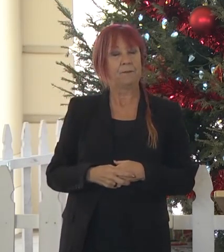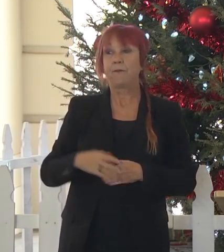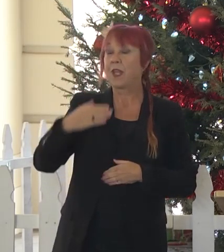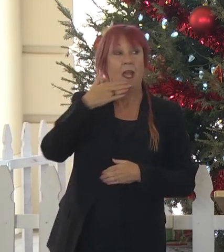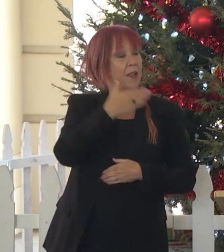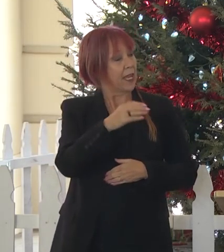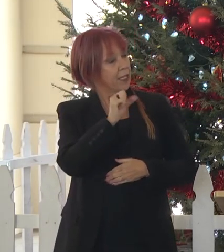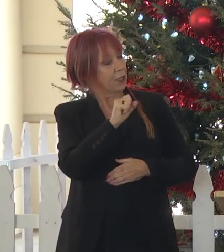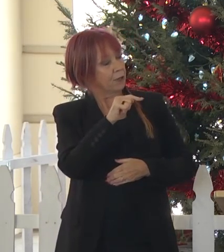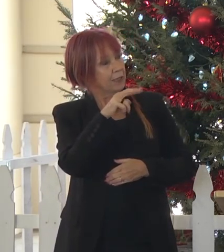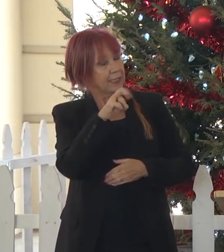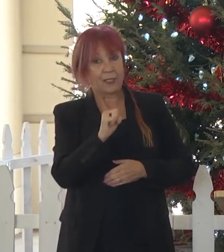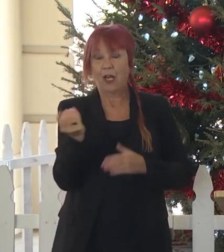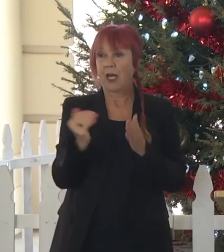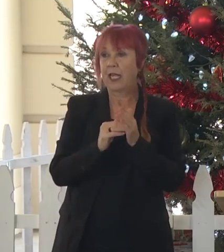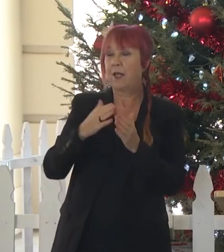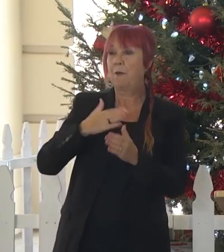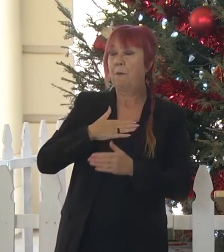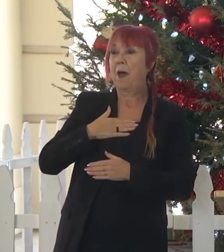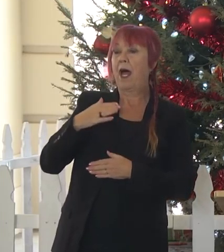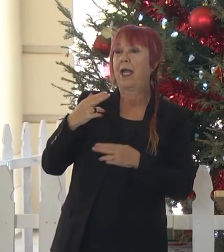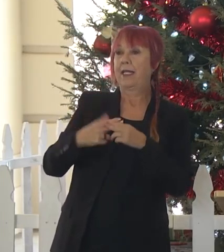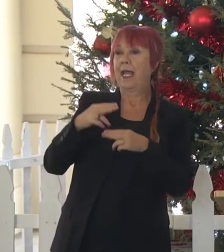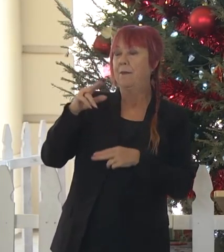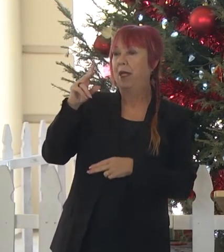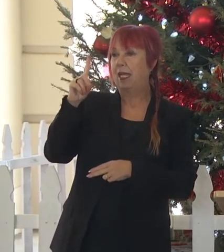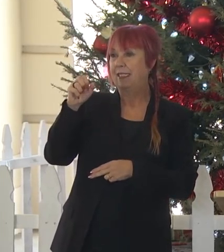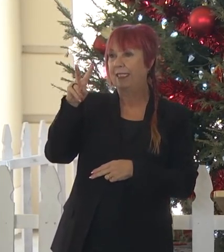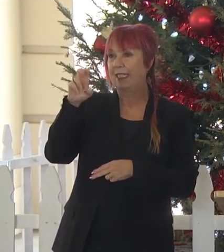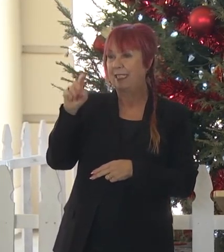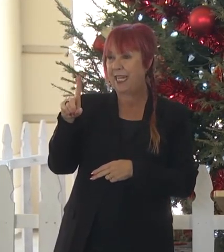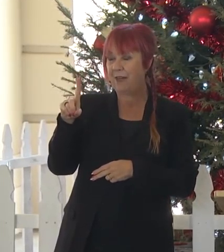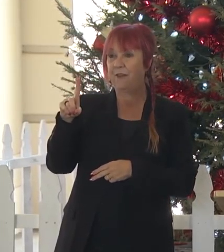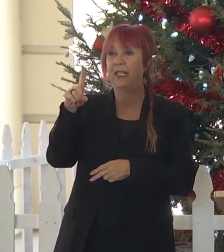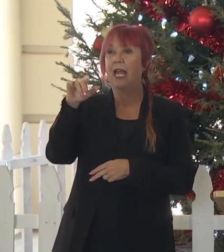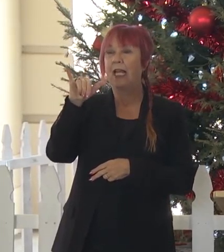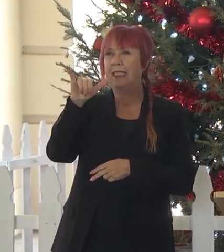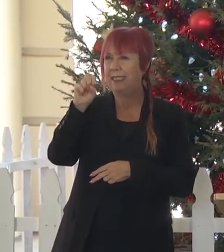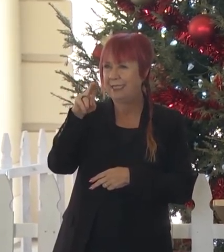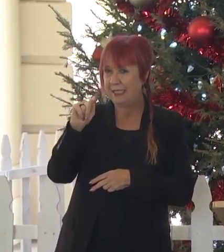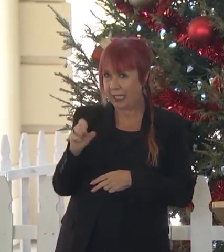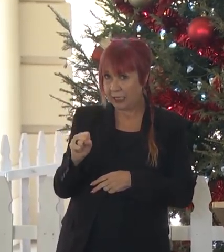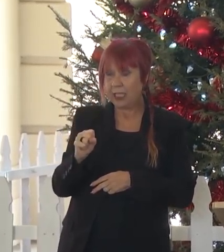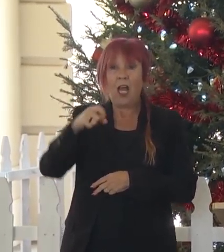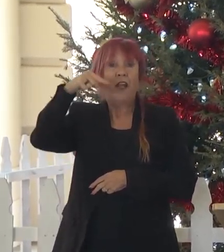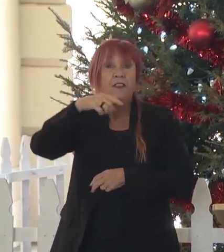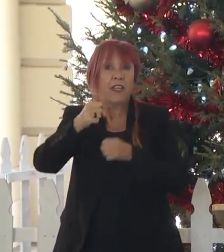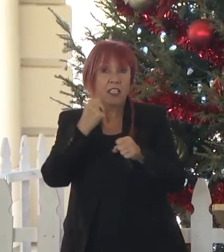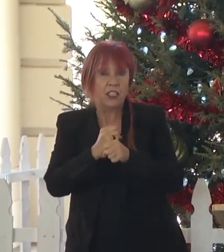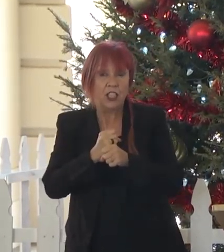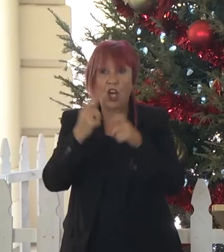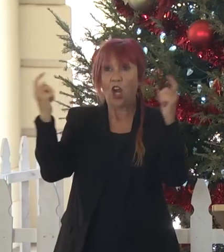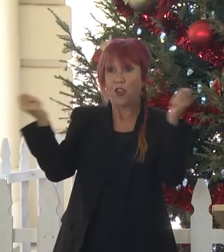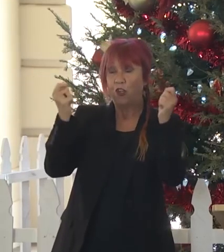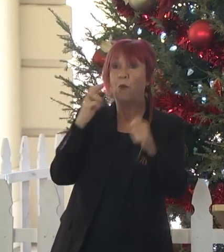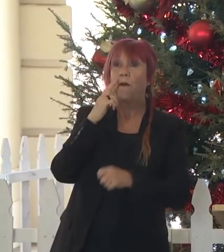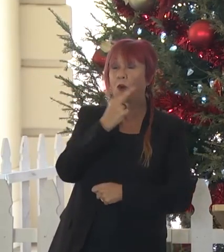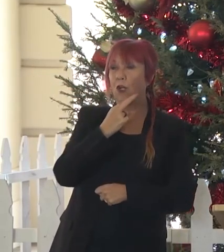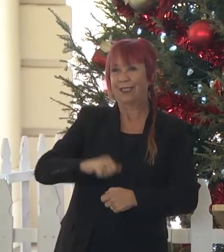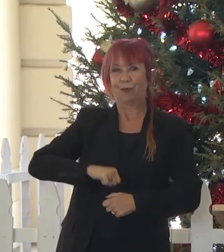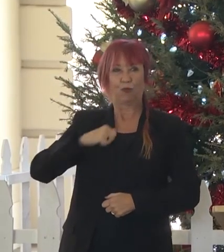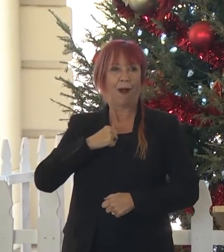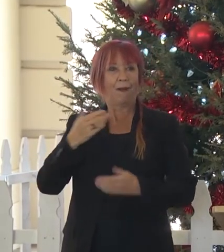Thank you, Steve. Again, my name's David Eads with the Tournament of Roses here in Pasadena. This year, the Tournament of Roses is proud to present the